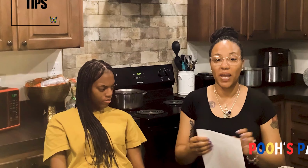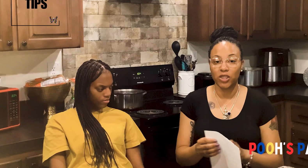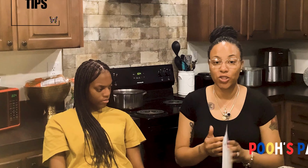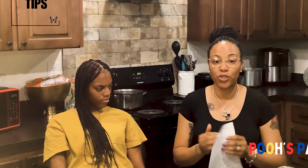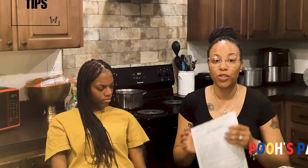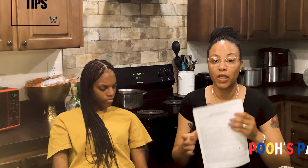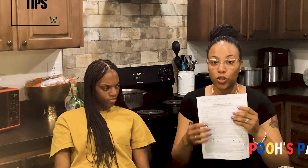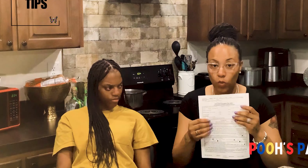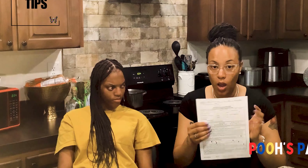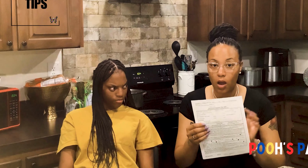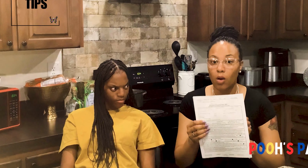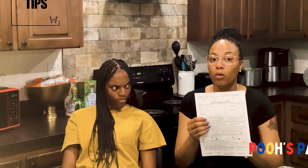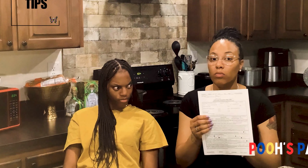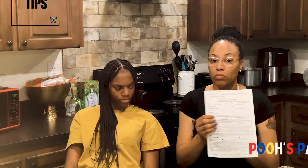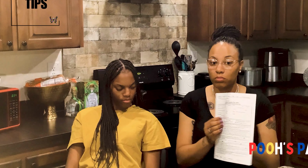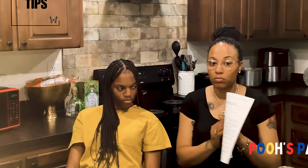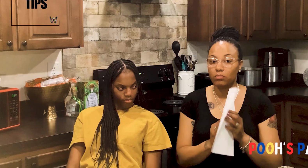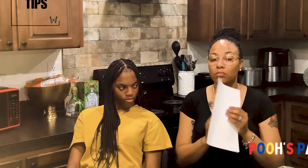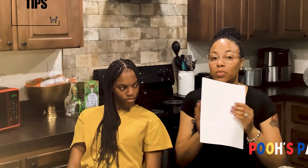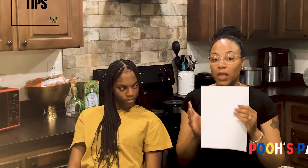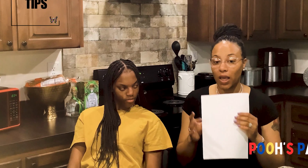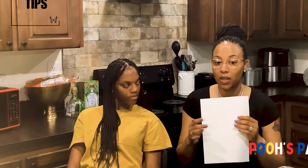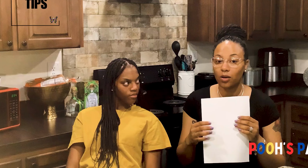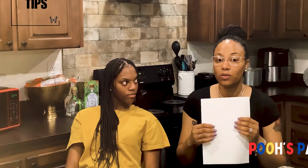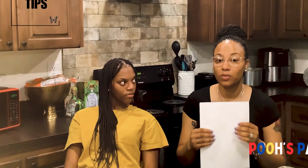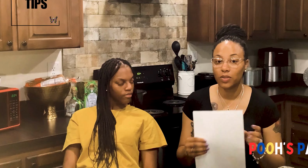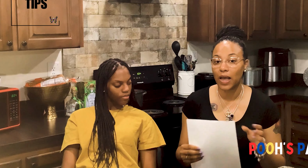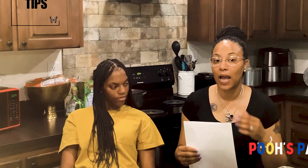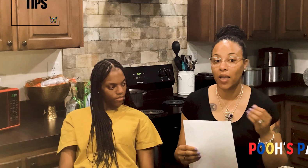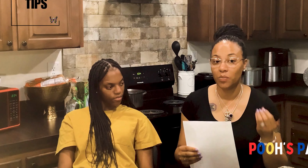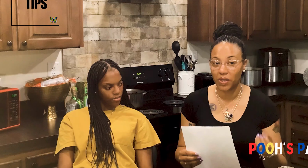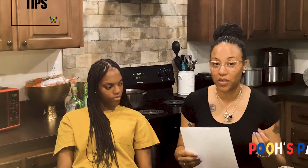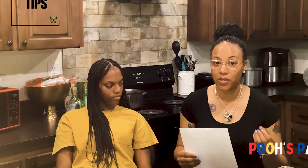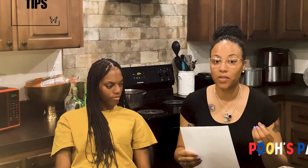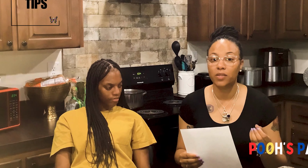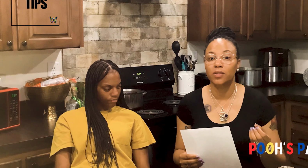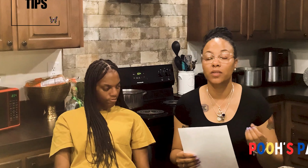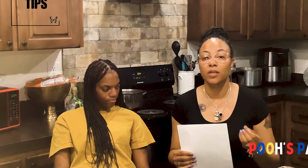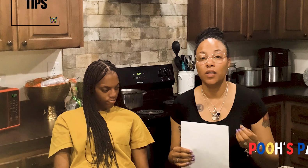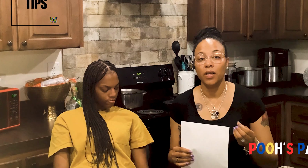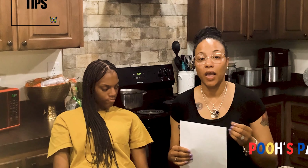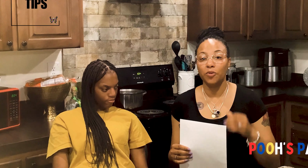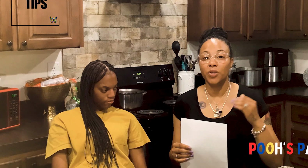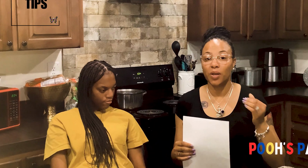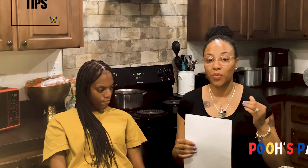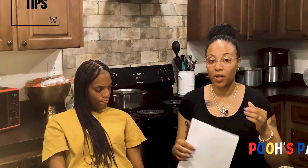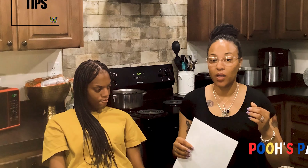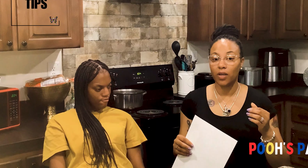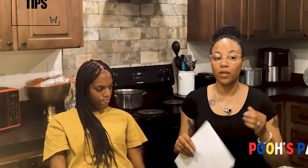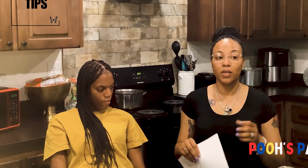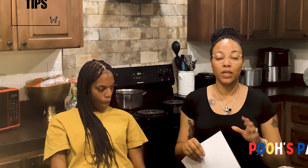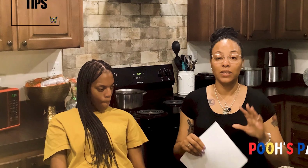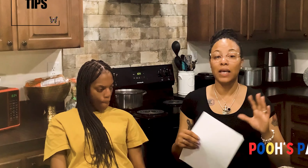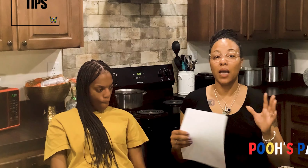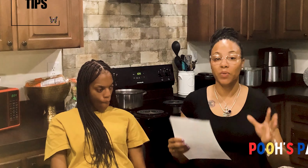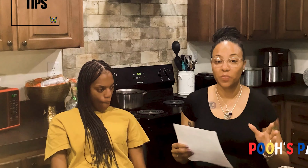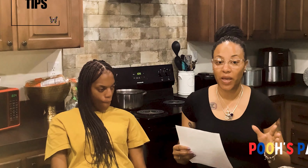sure that you all get those IEPs and you get them done in a timely